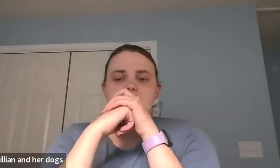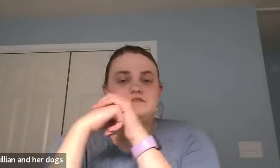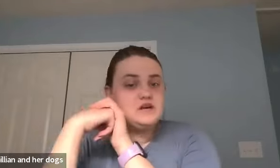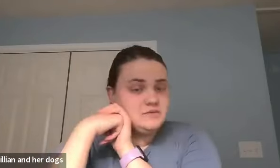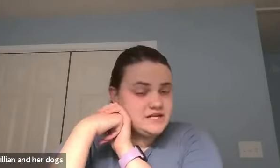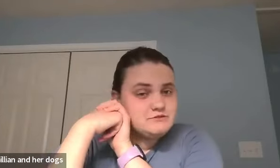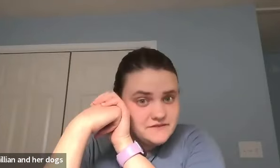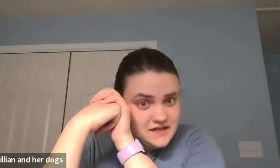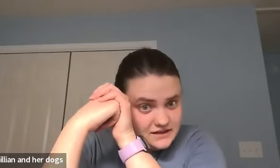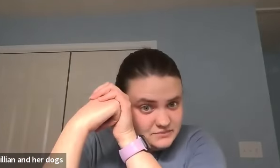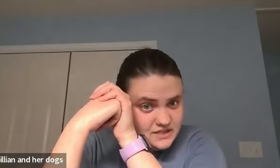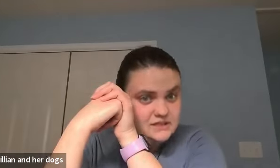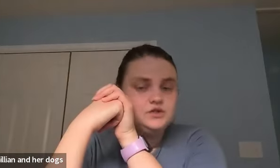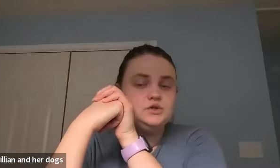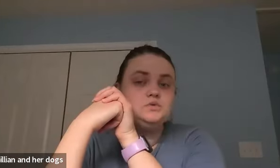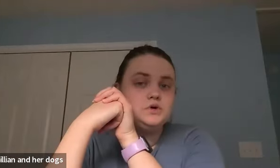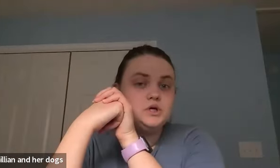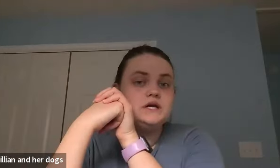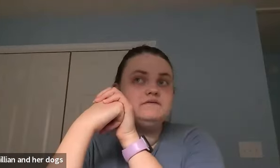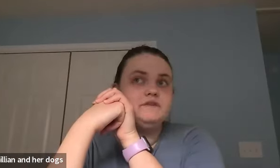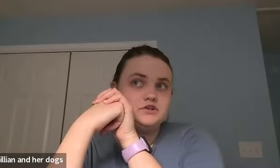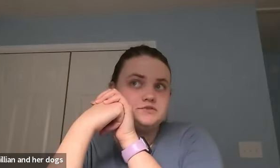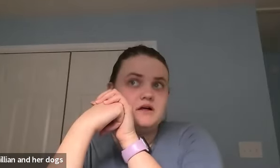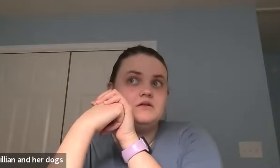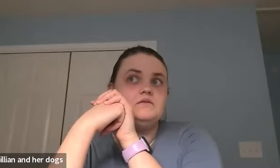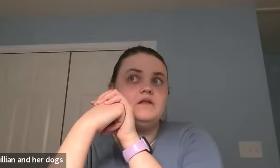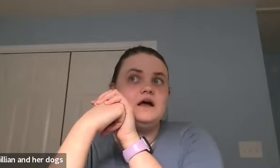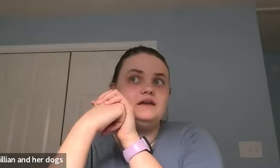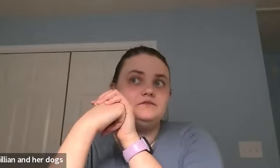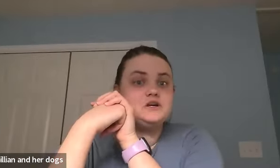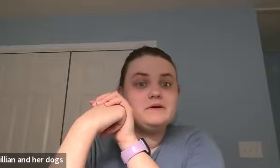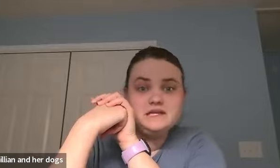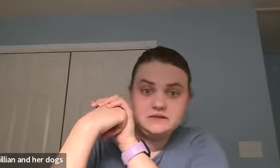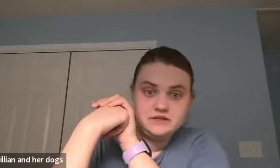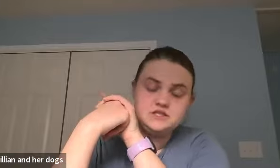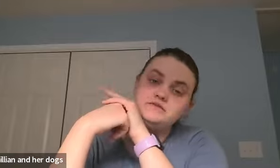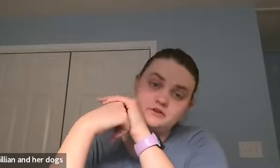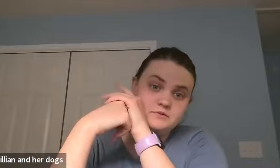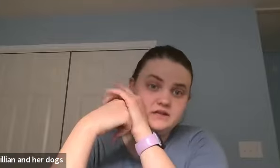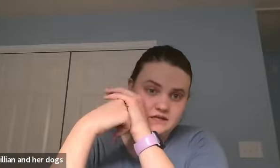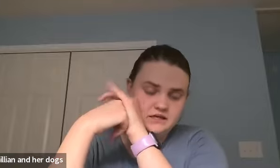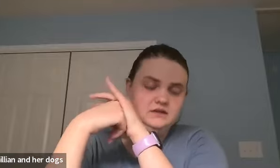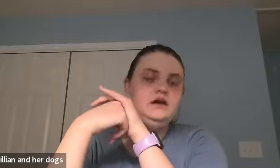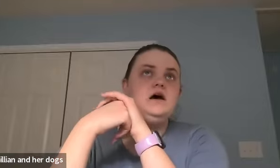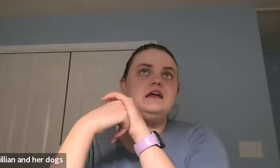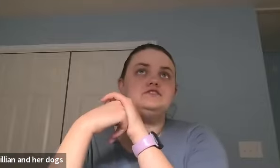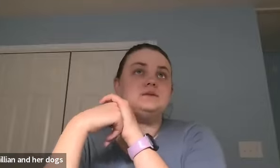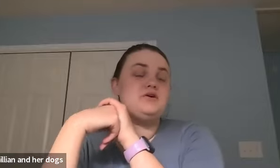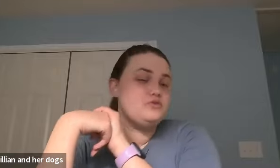If you're talking about a specific kind of bean, you would finger spell, like if you're talking about kidney beans, you would finger spell kidney. If you're talking about